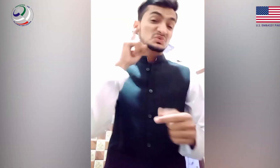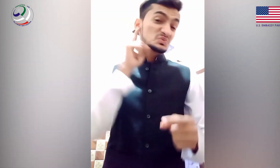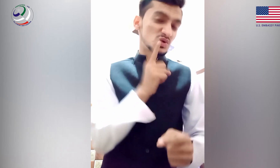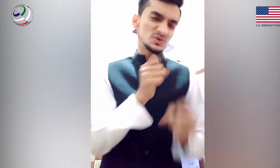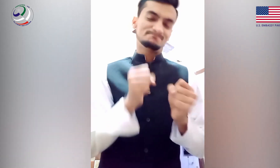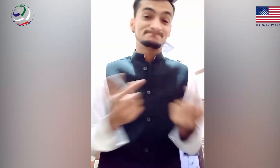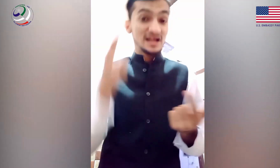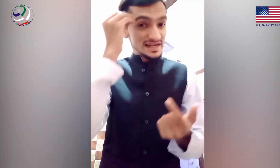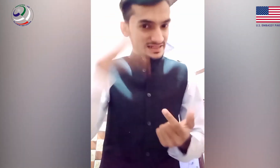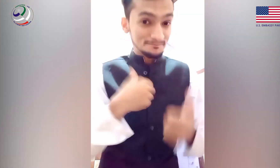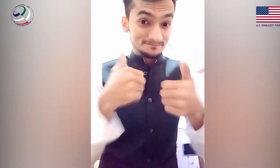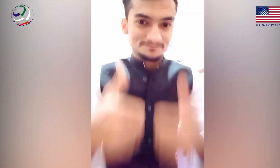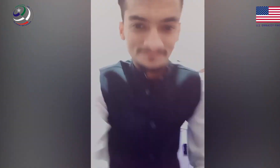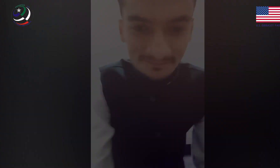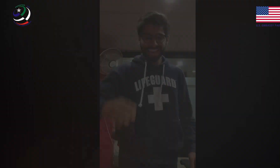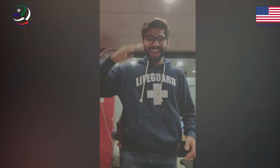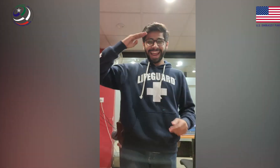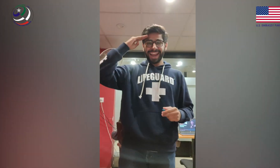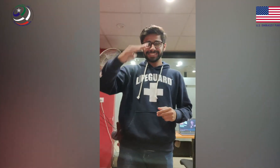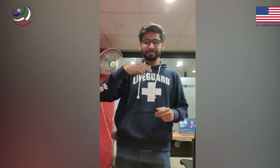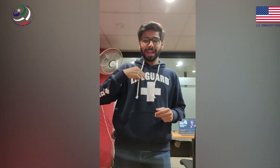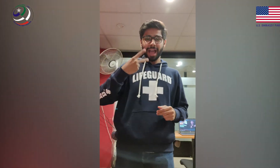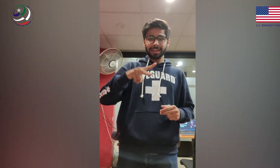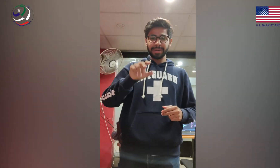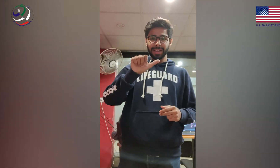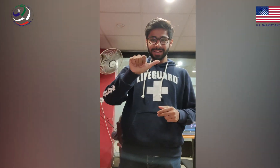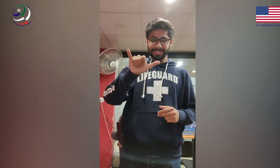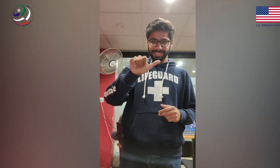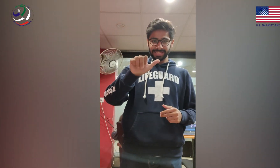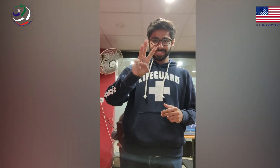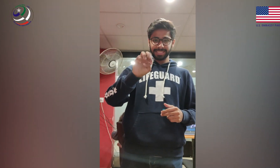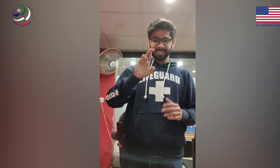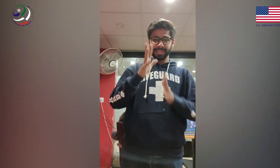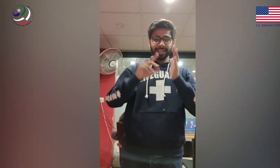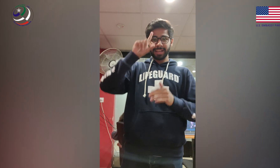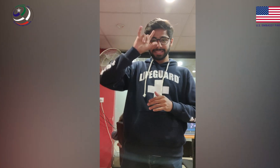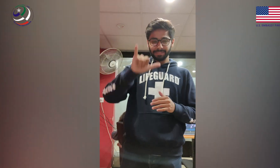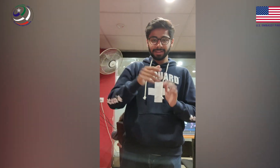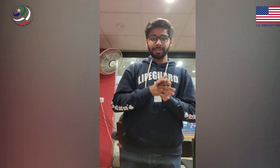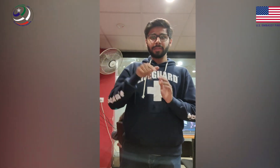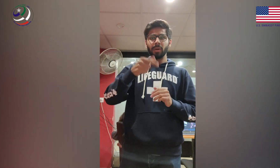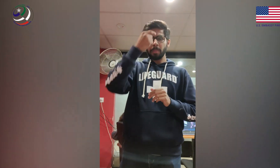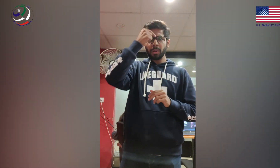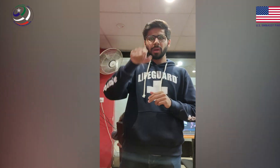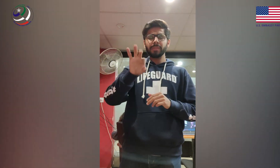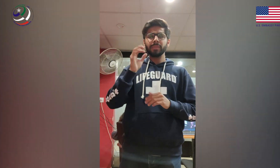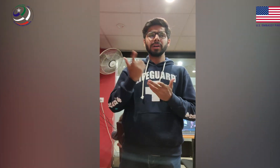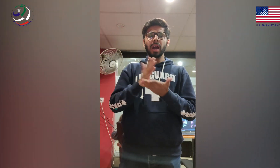everyone around you. Hello everyone, my name is Jawar and today I will talk about the problems I face whenever I go to the doctor or